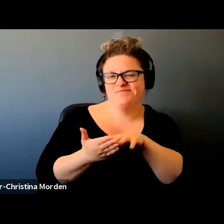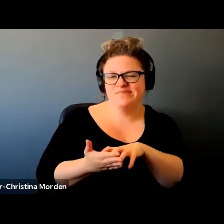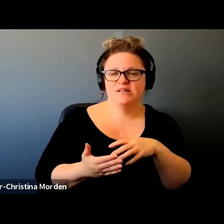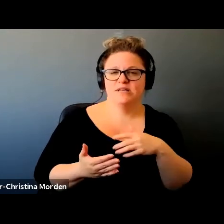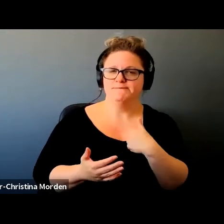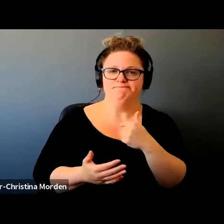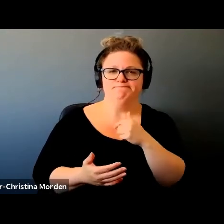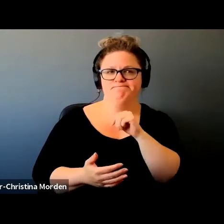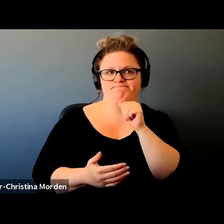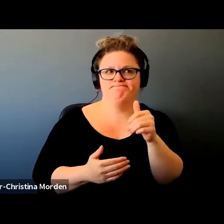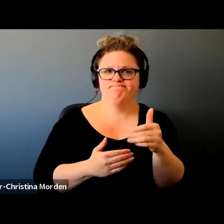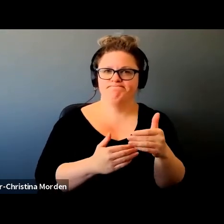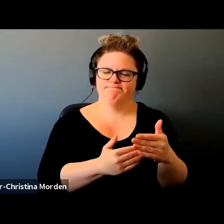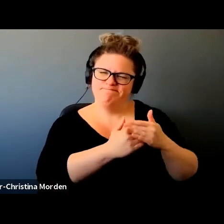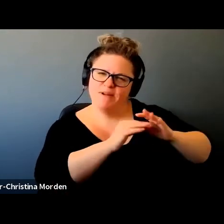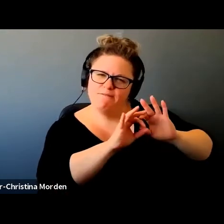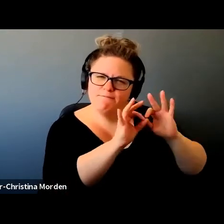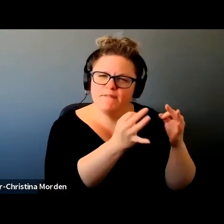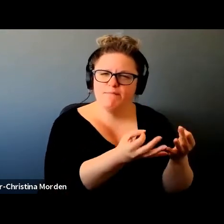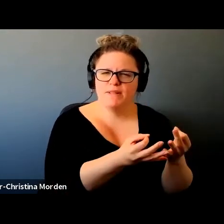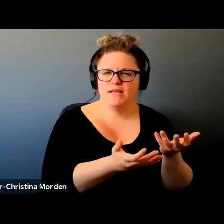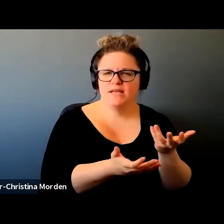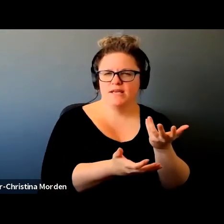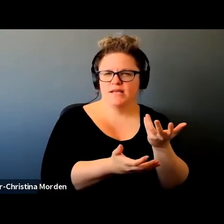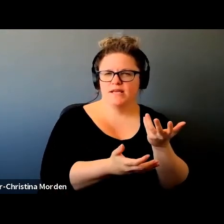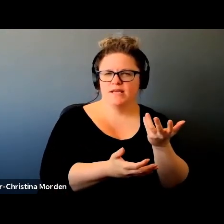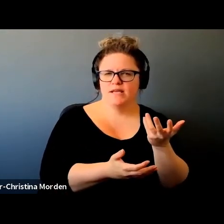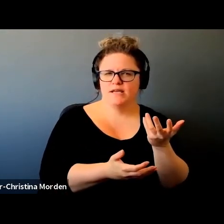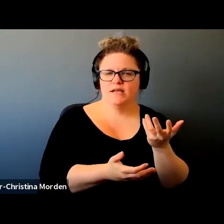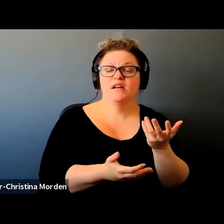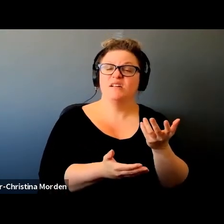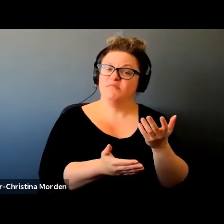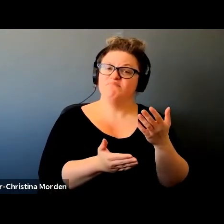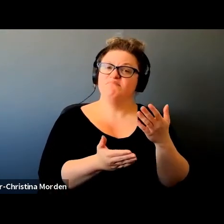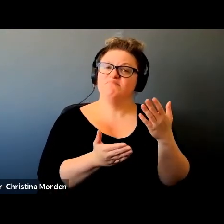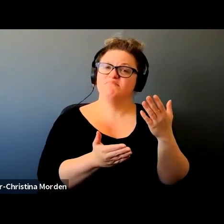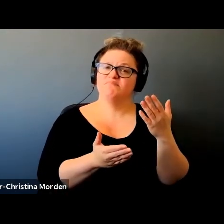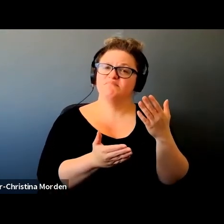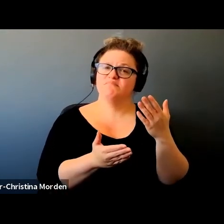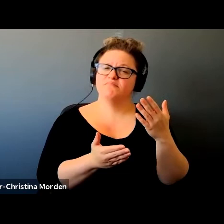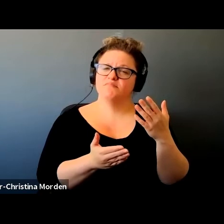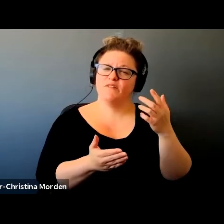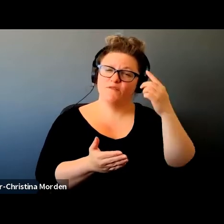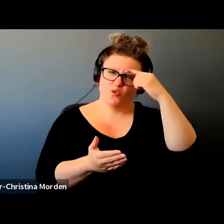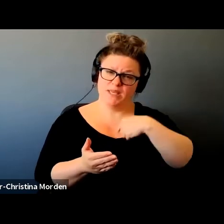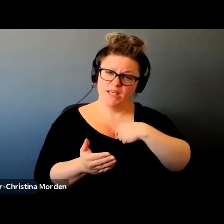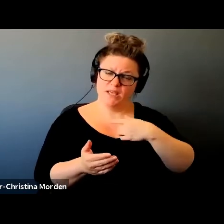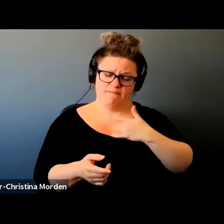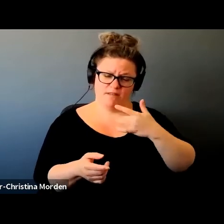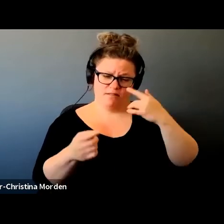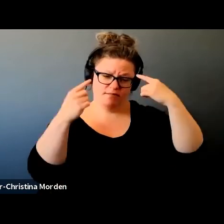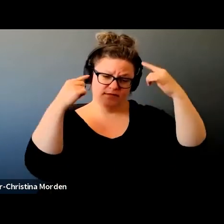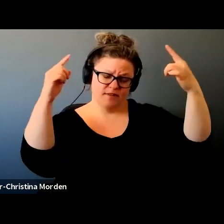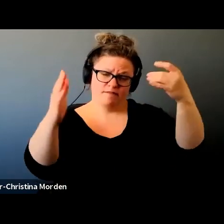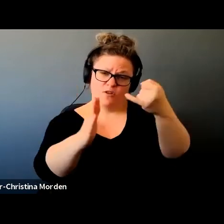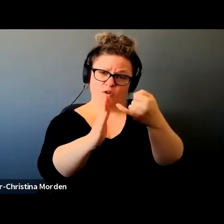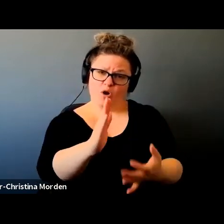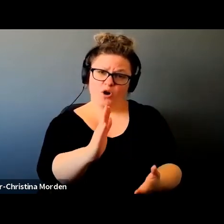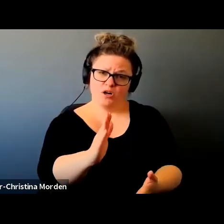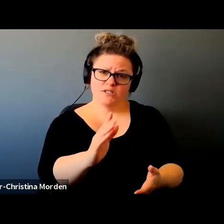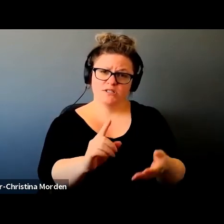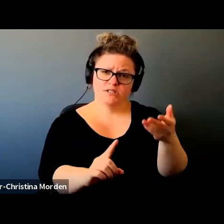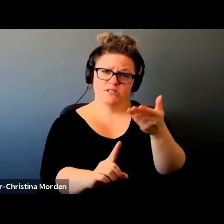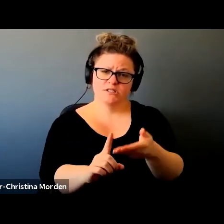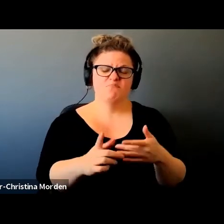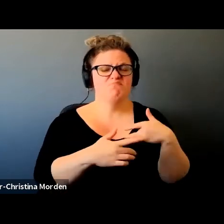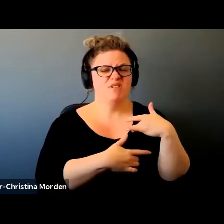I have found that in some ways, the most successful artists that I know generally do have supportive